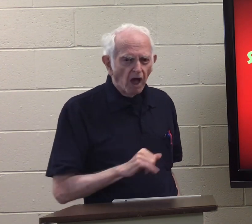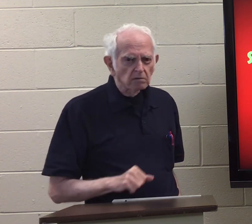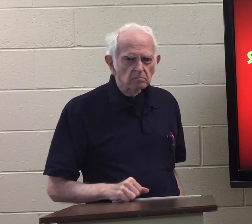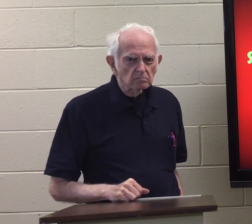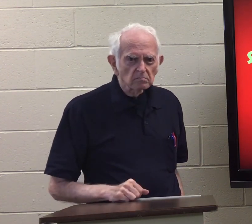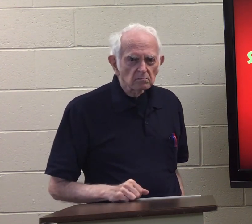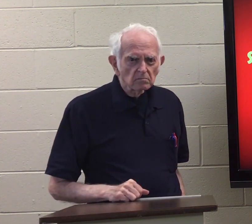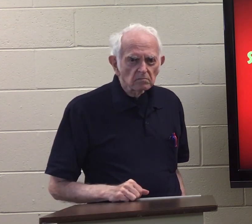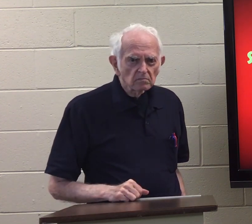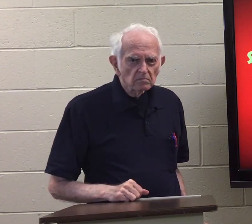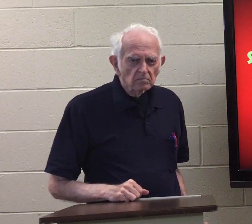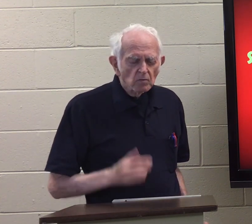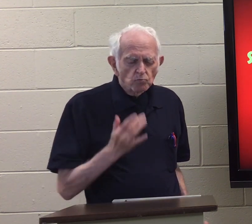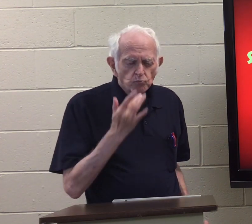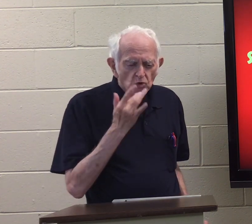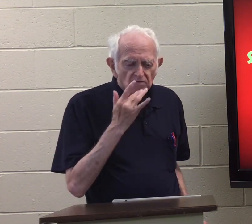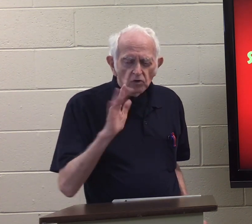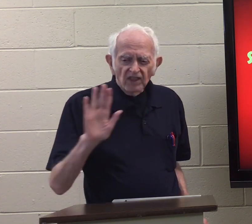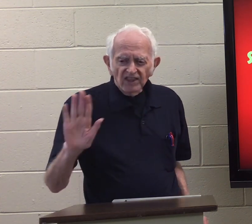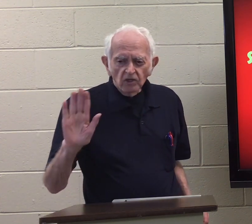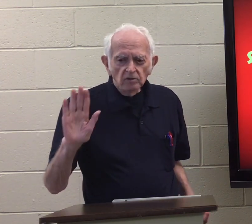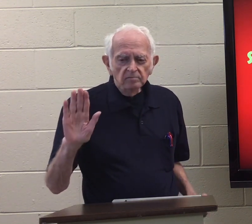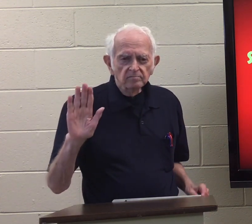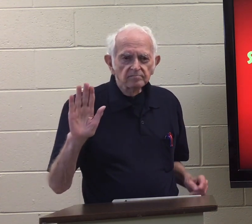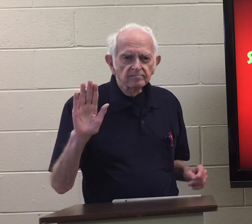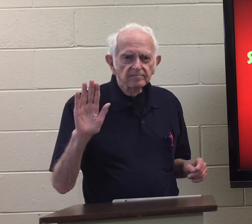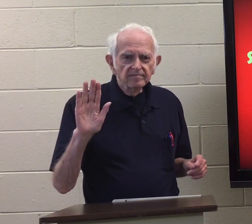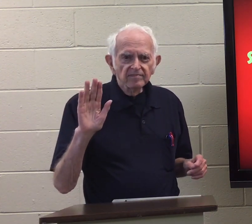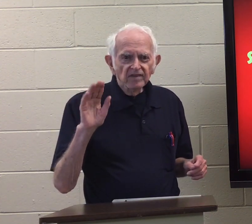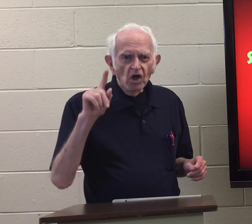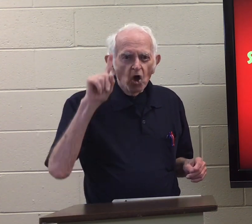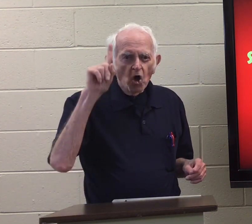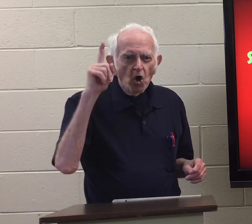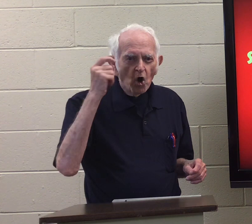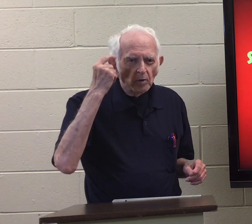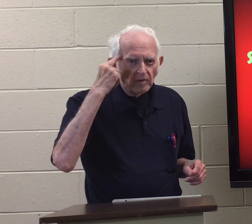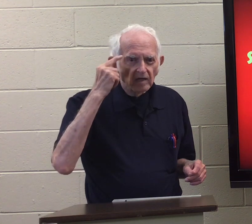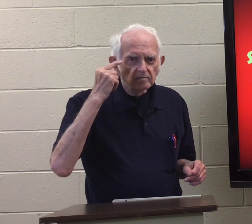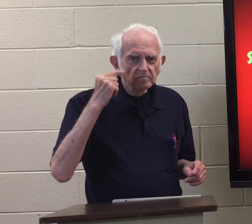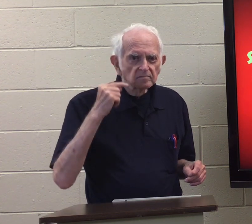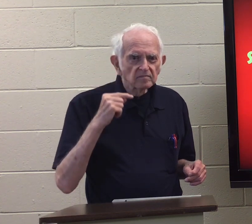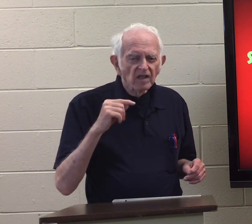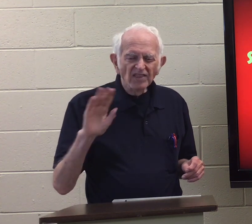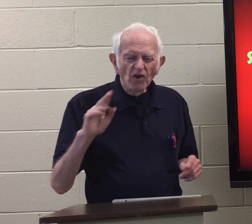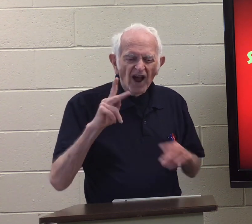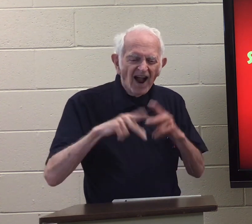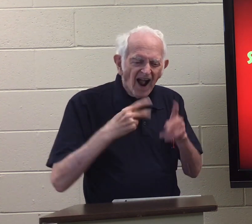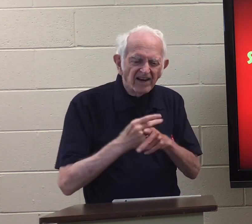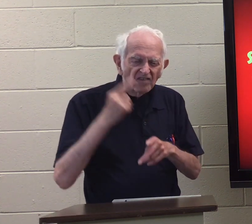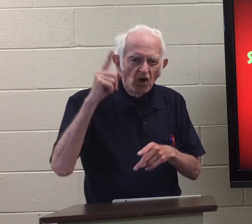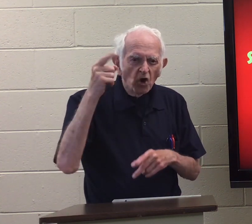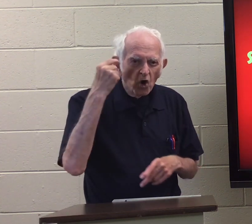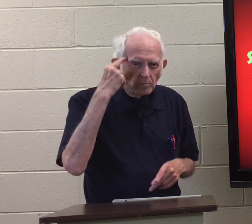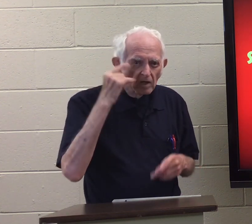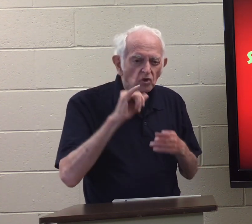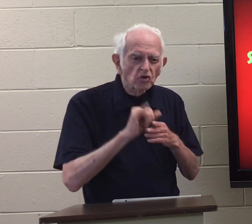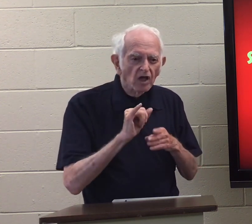didn't like that. They prefer their government, their kind of government